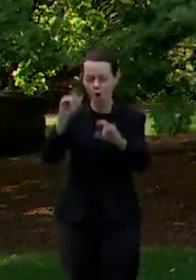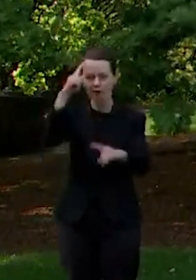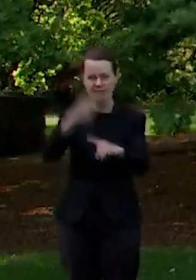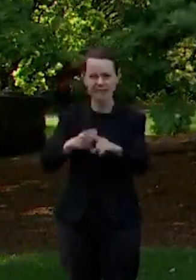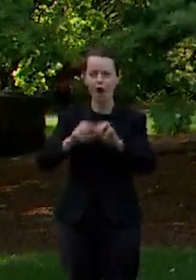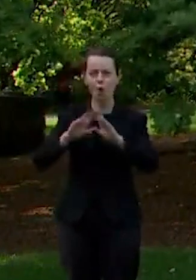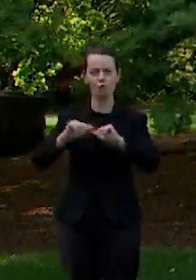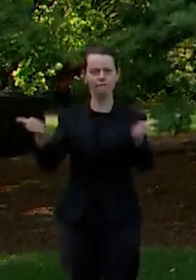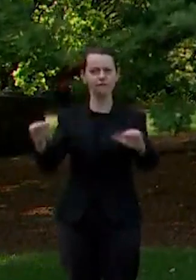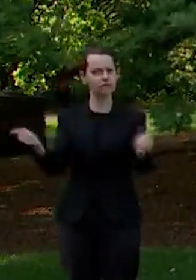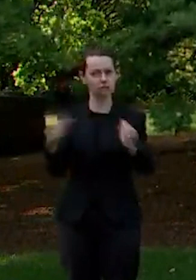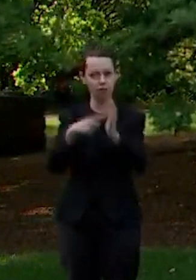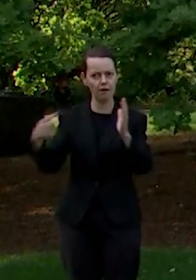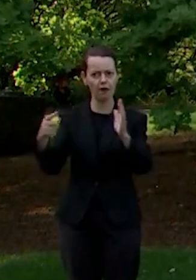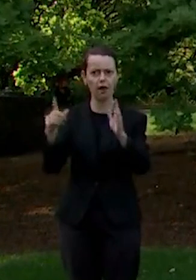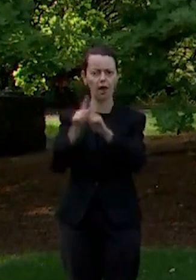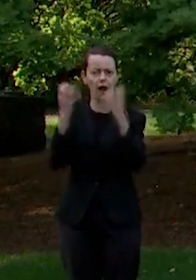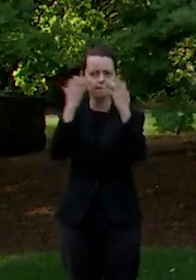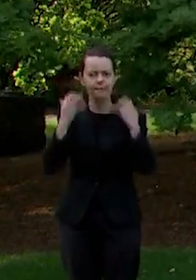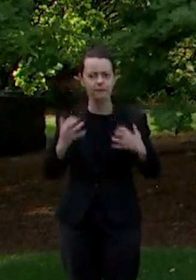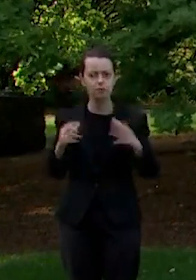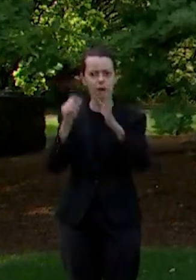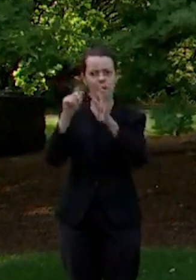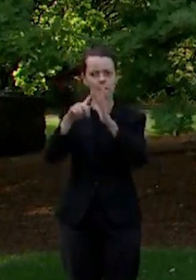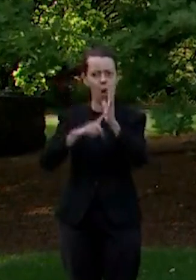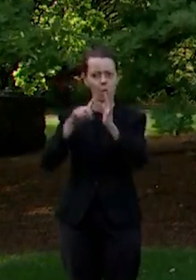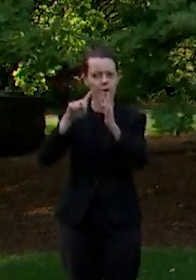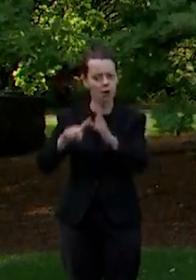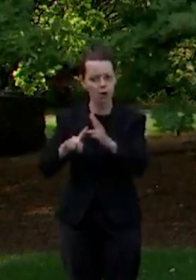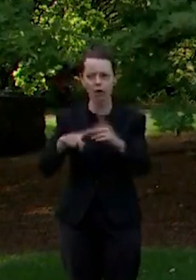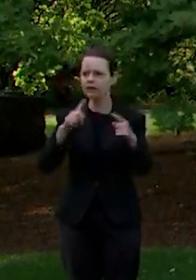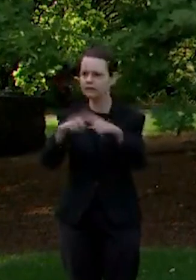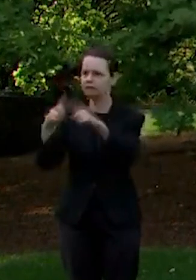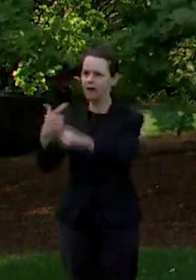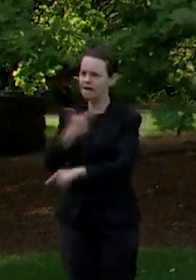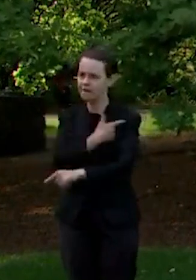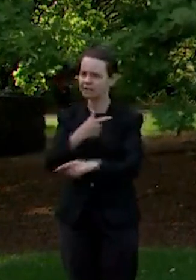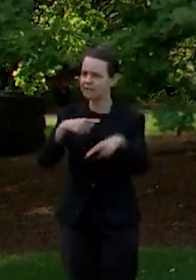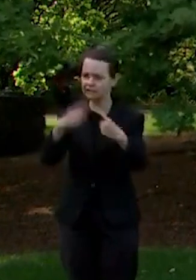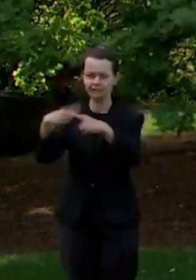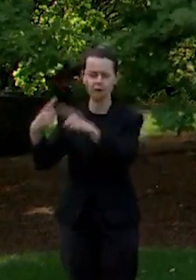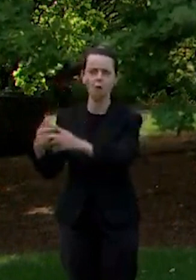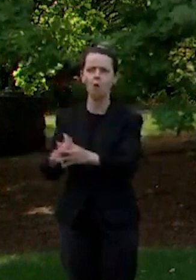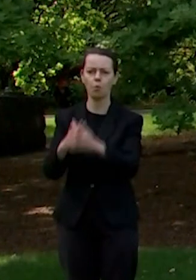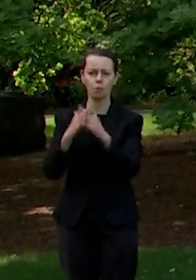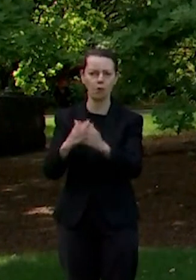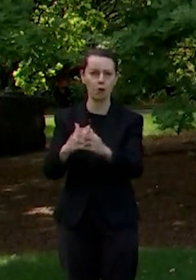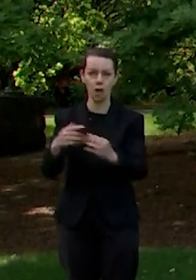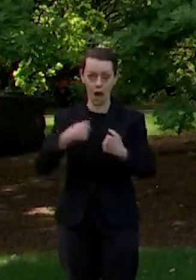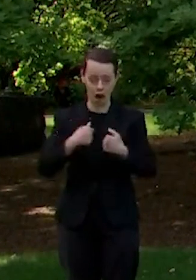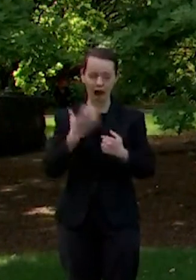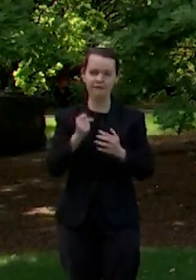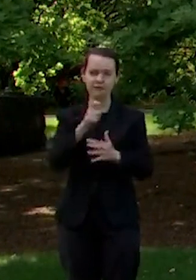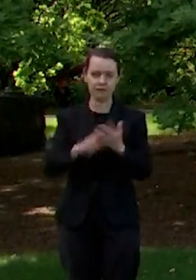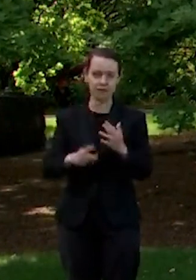world. And the thing is that as a person with disability, I'm much more likely to